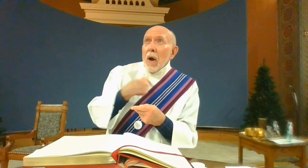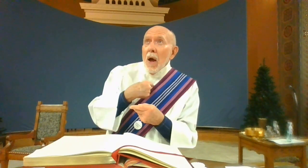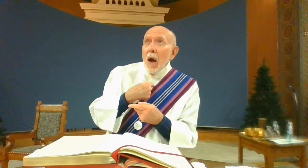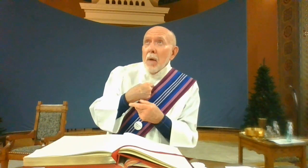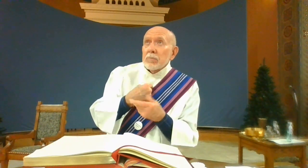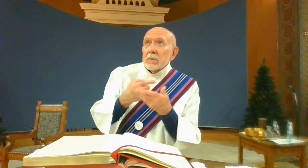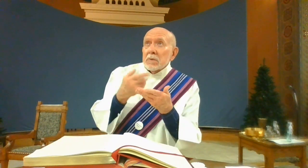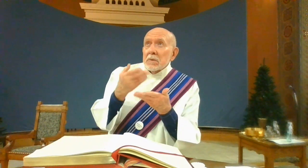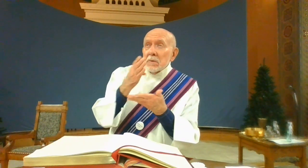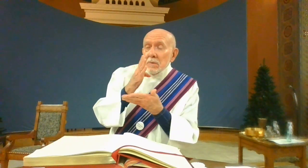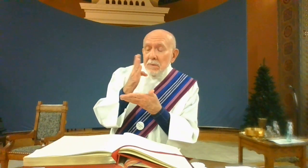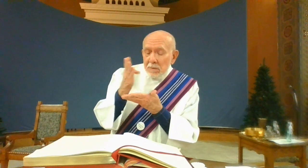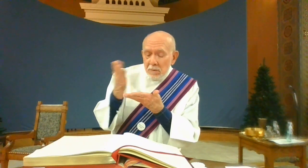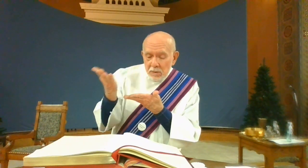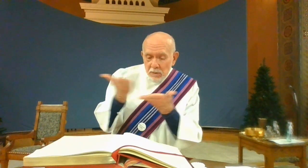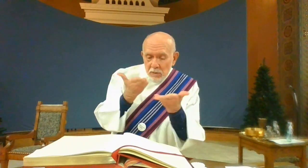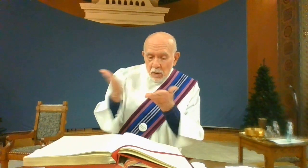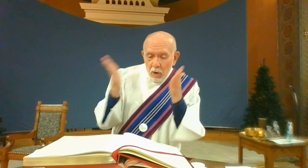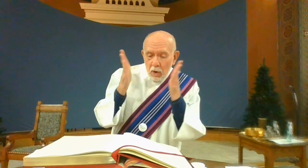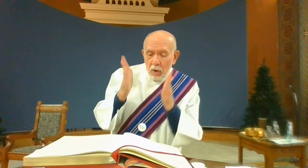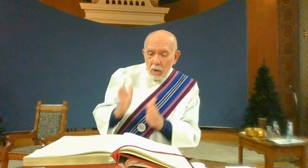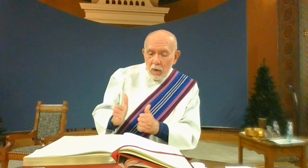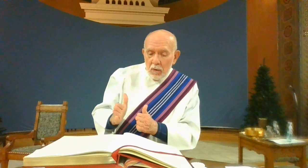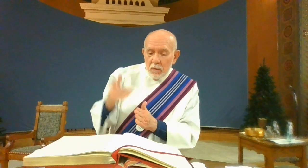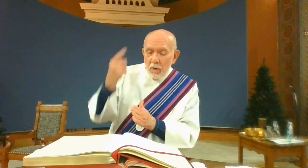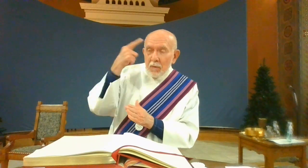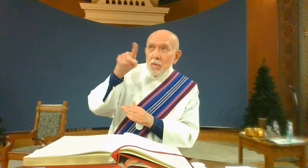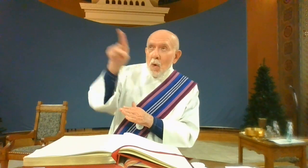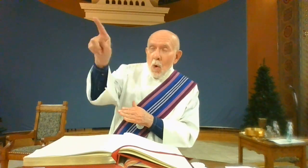Behold, I am the handmaid of the Lord.